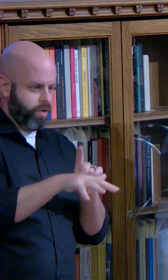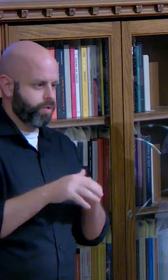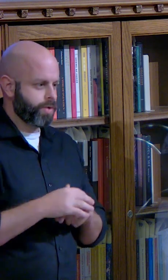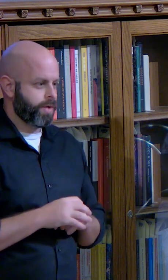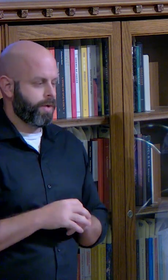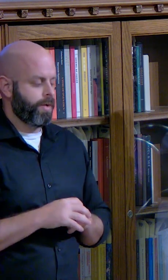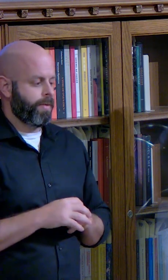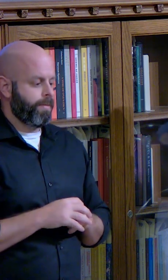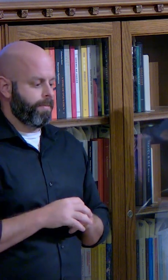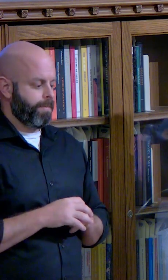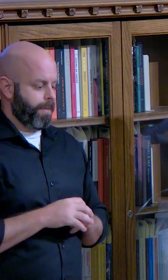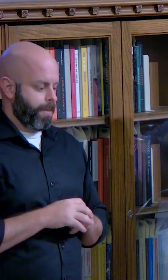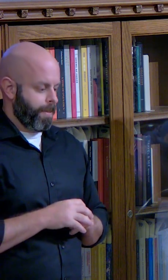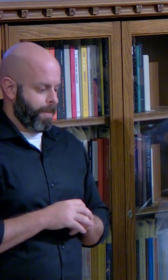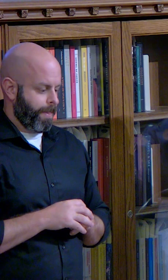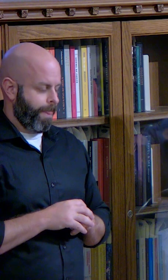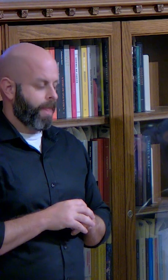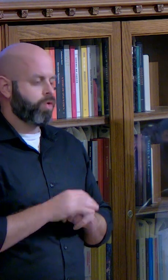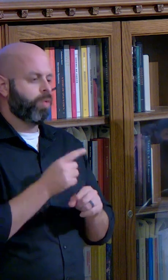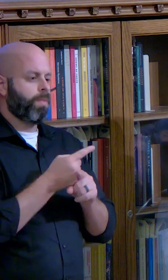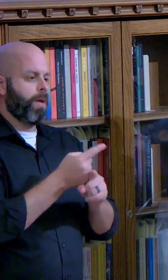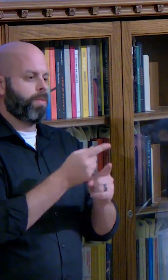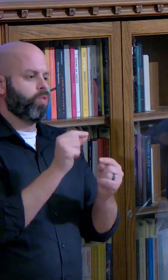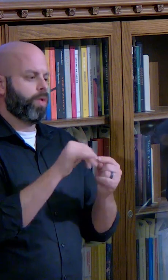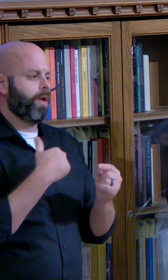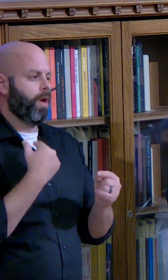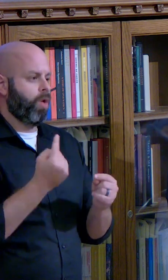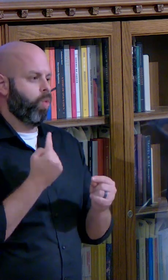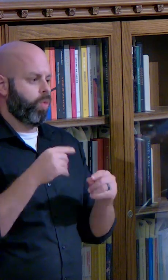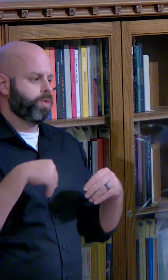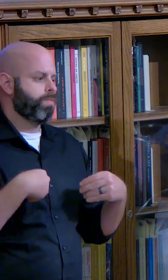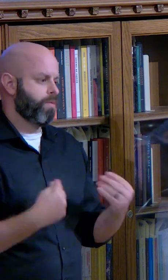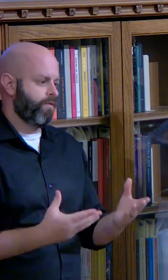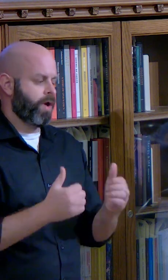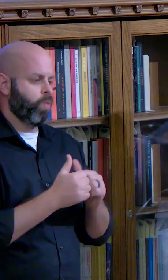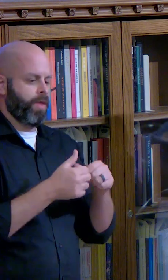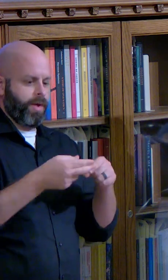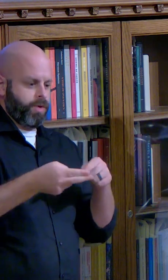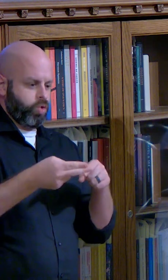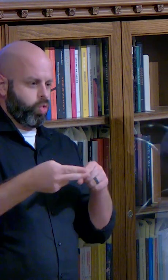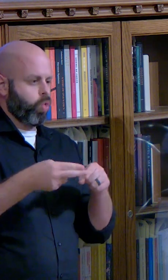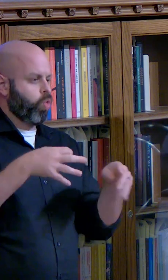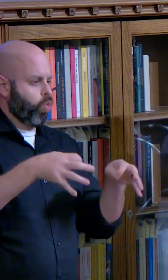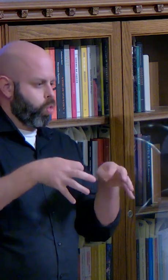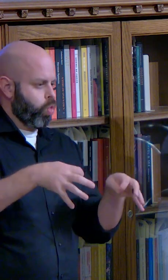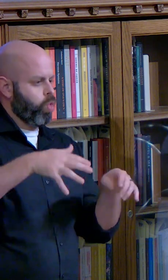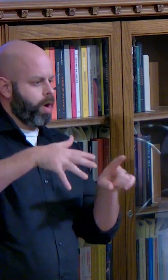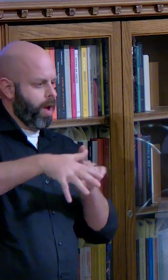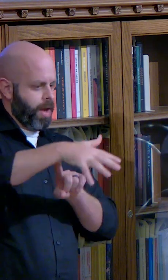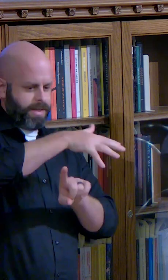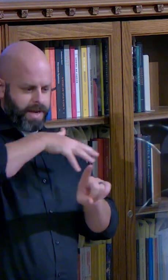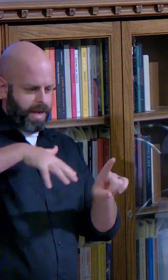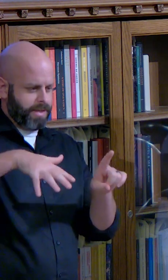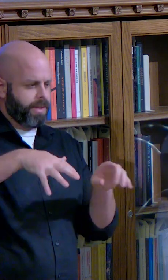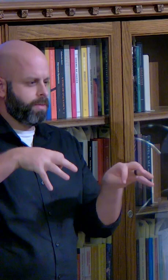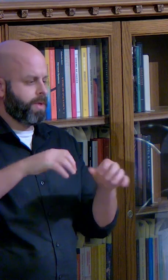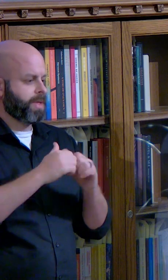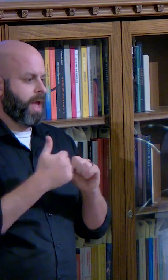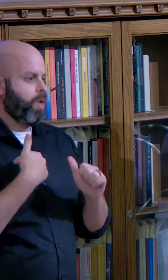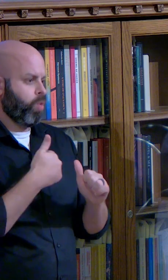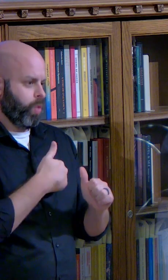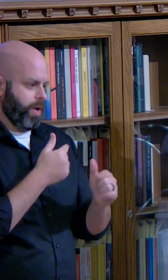affairs to properly do this I always provide them with historical context that explain means how we